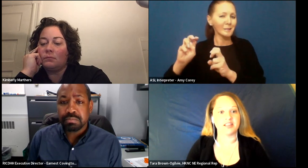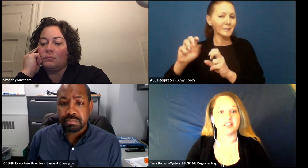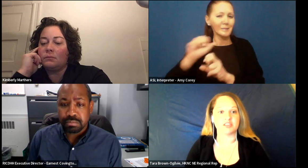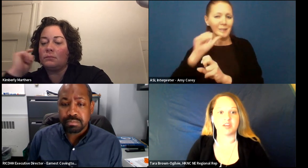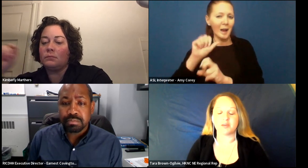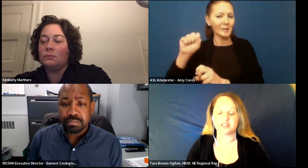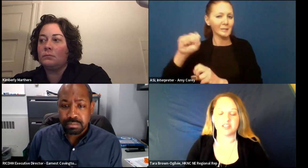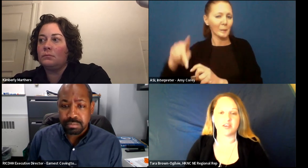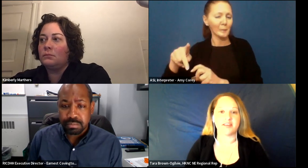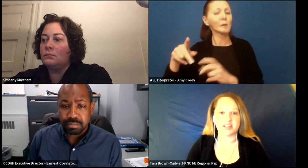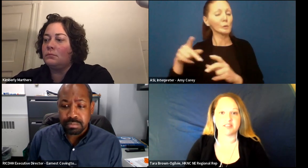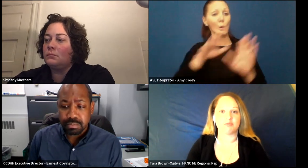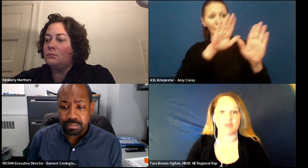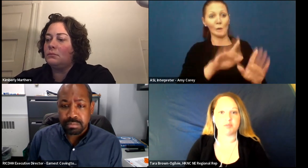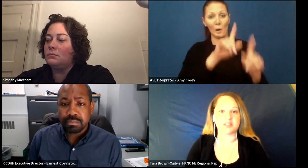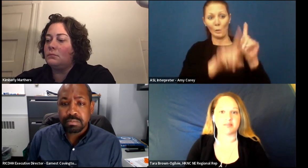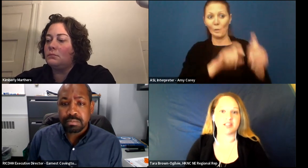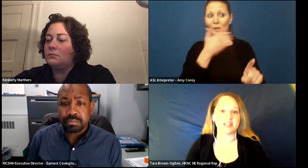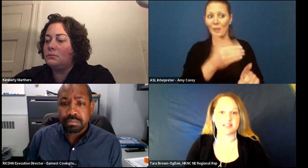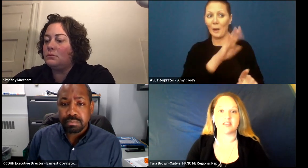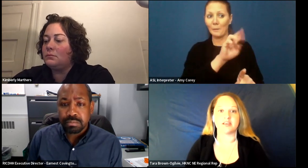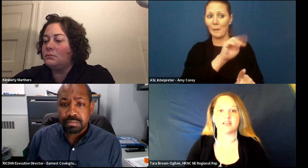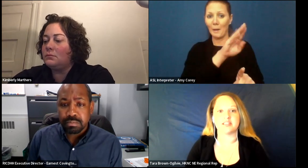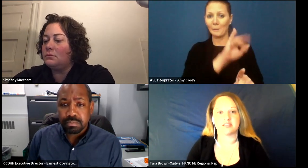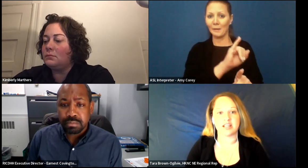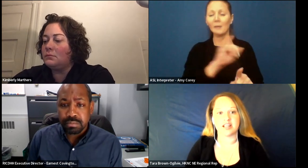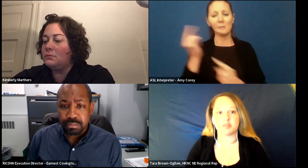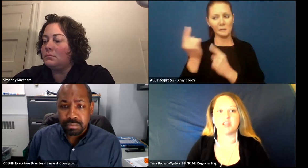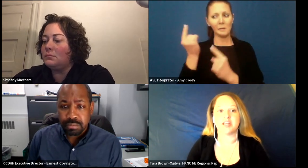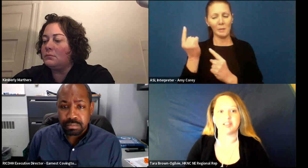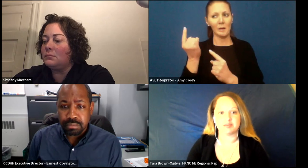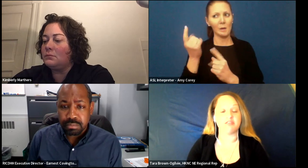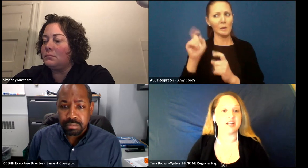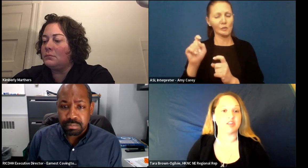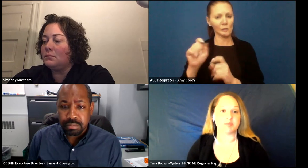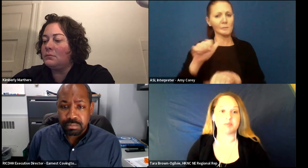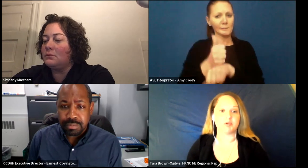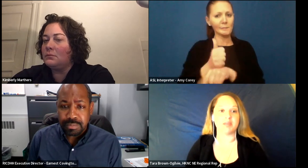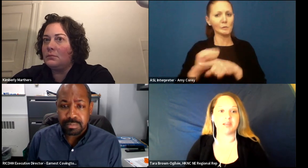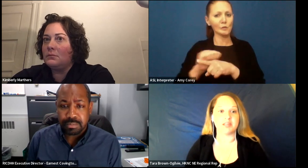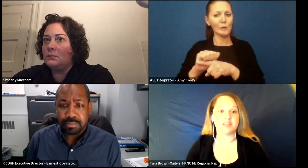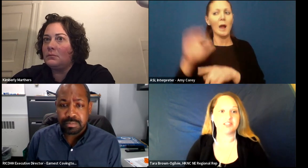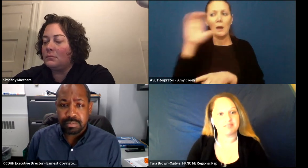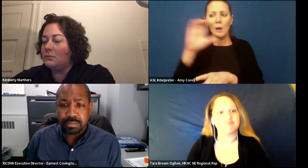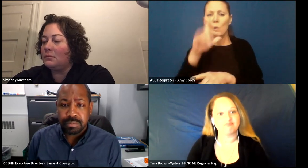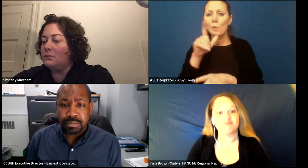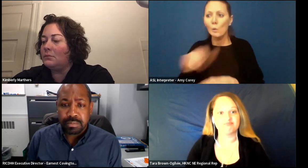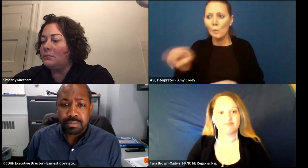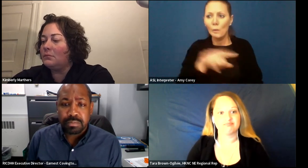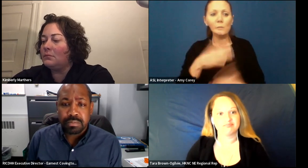So I think that's a great question you have, that would be something to consider, is setting up a training and finding those people who may be